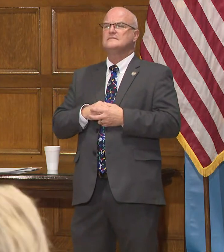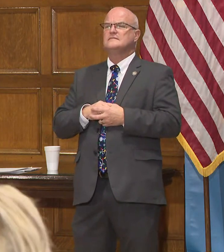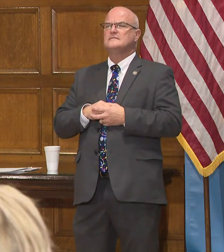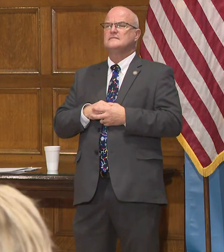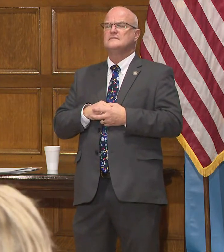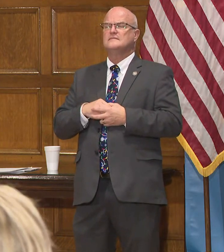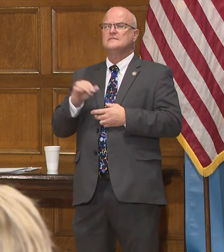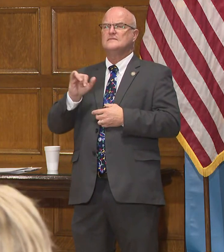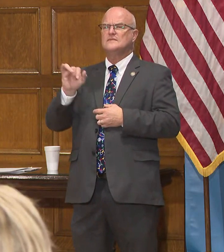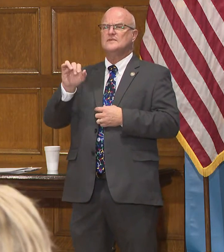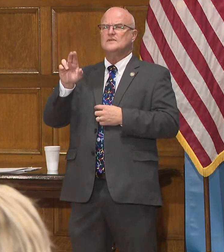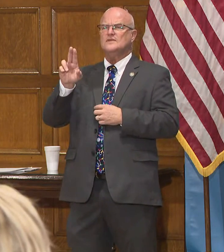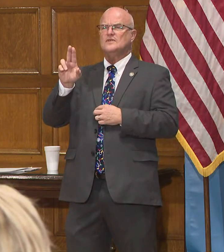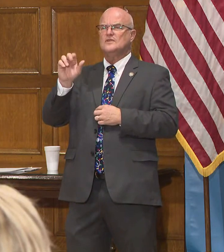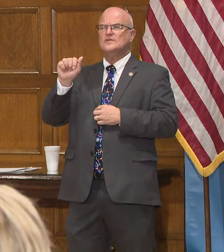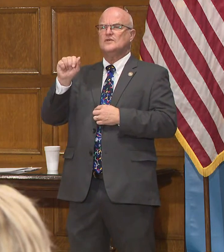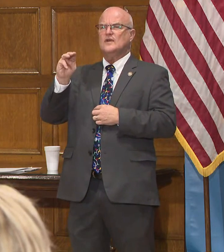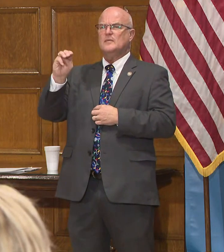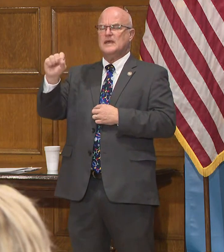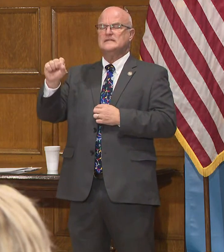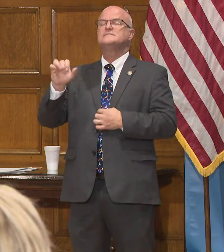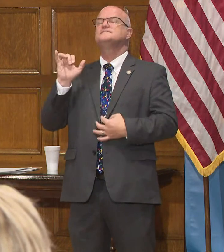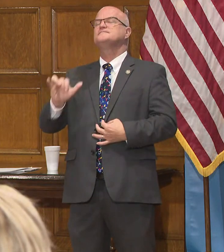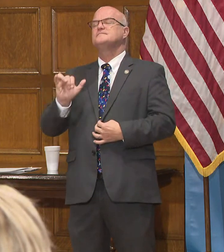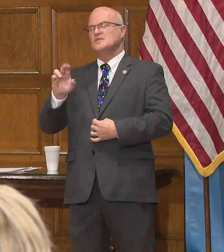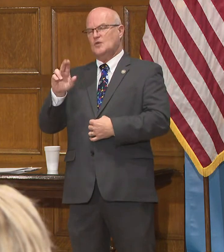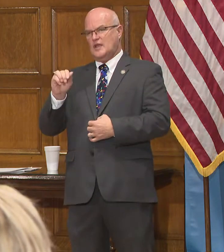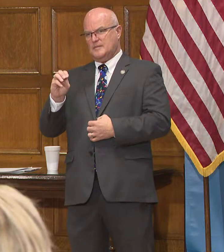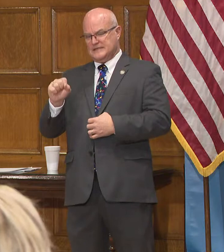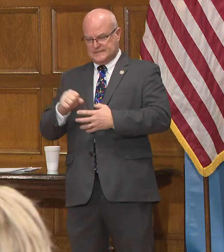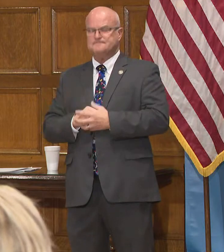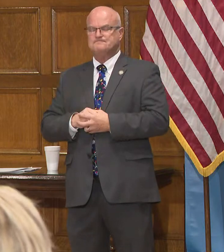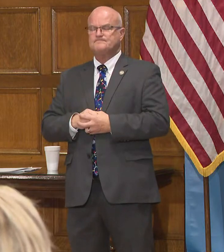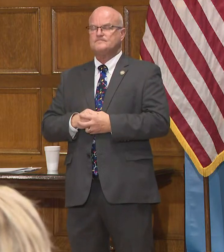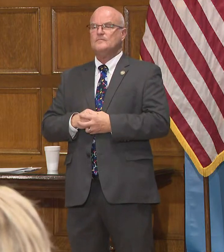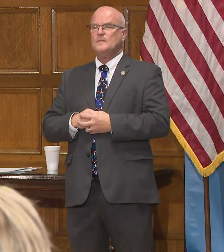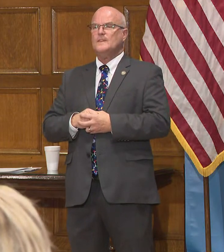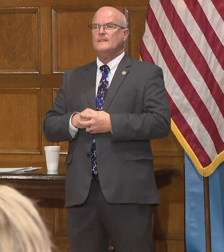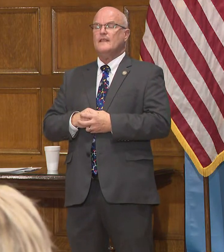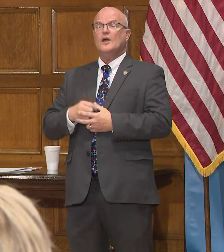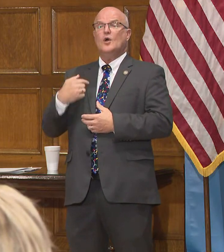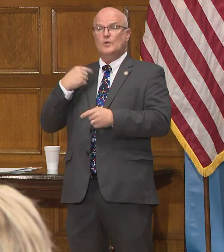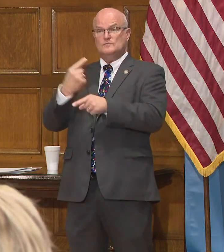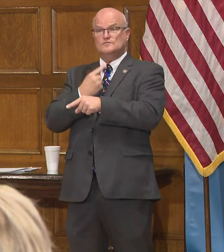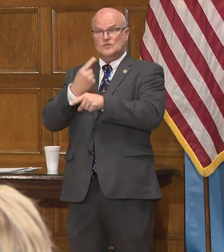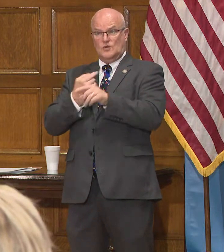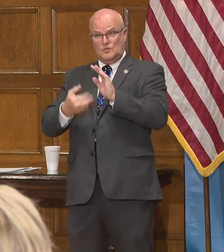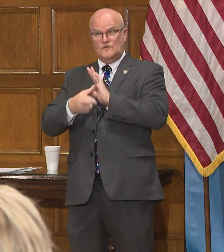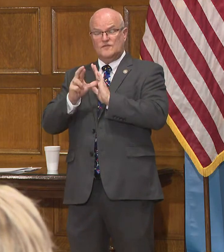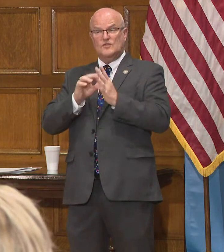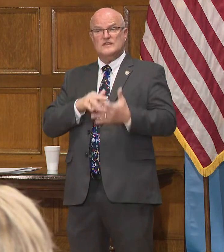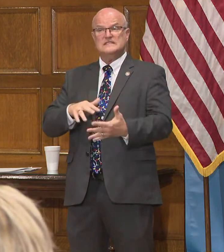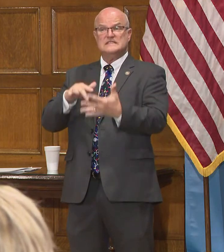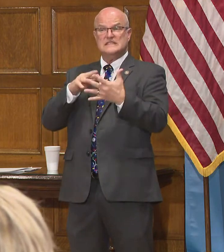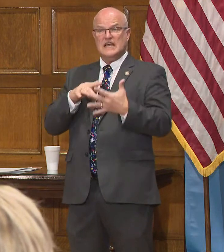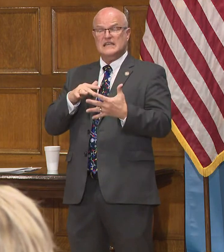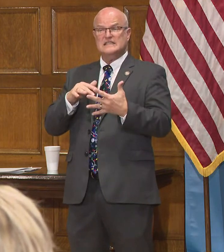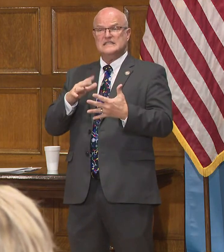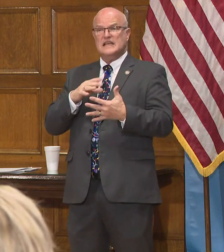It's like UAMS. Okay, UAMS. Yes, we regularly review those studies,